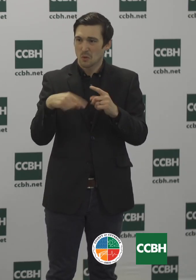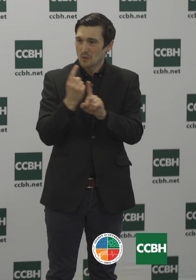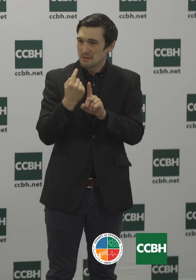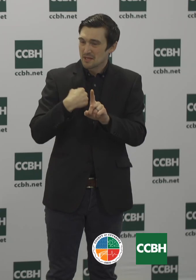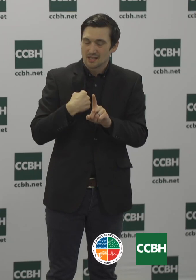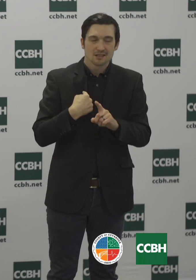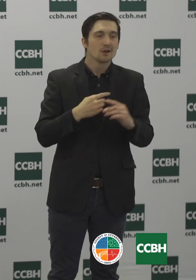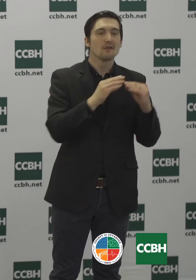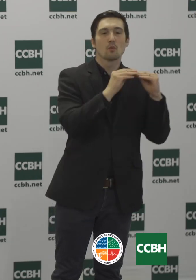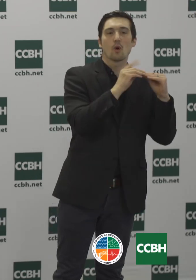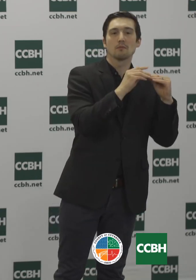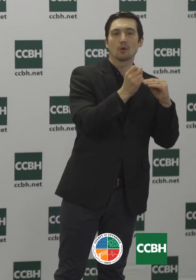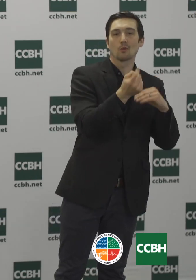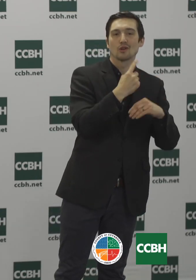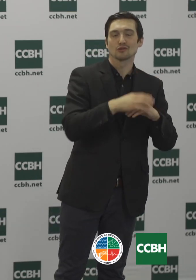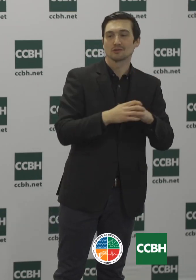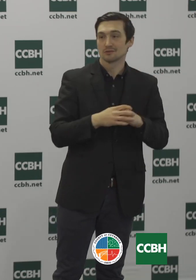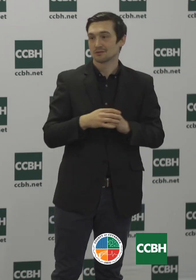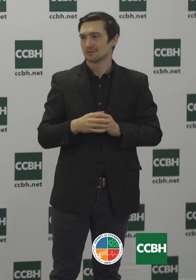our leaders up here.